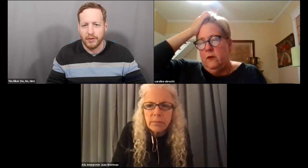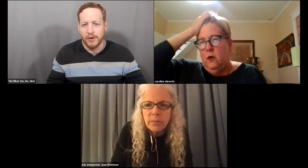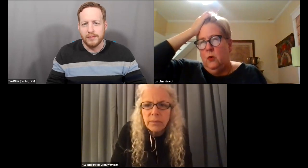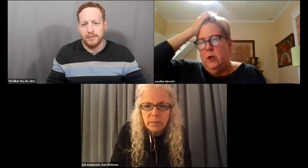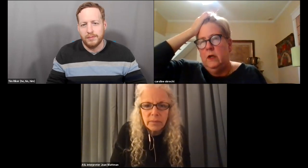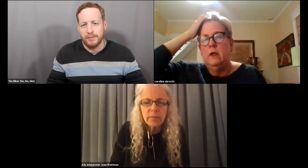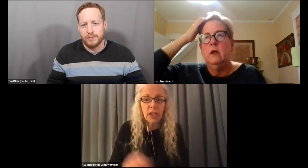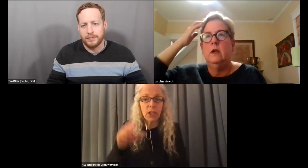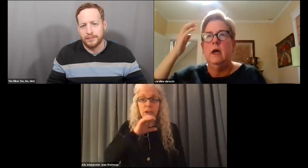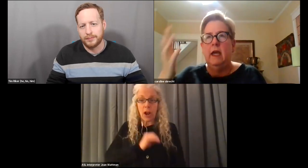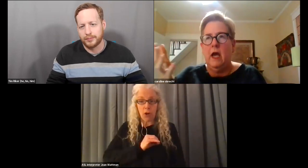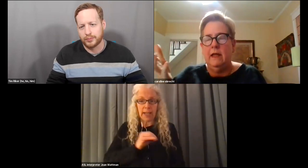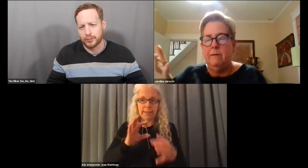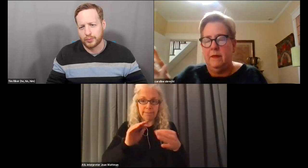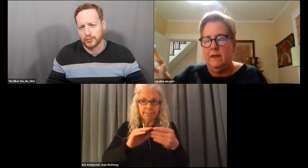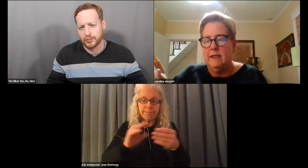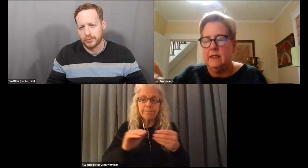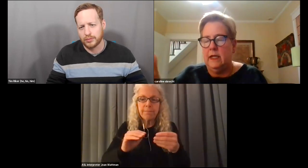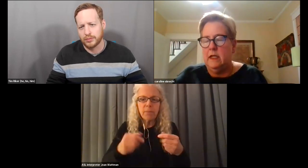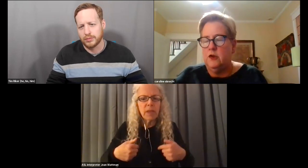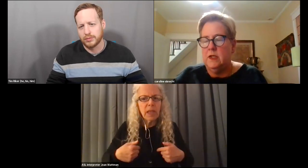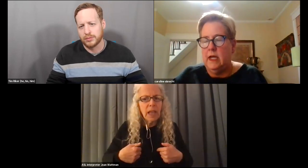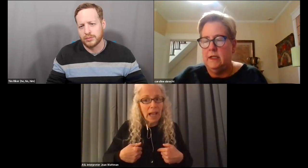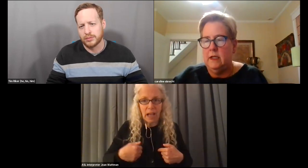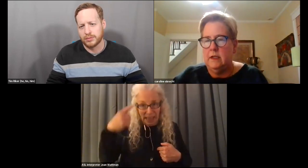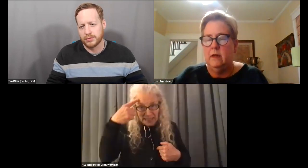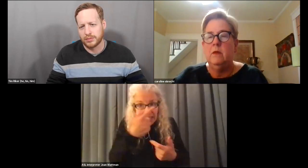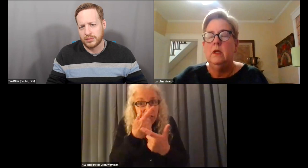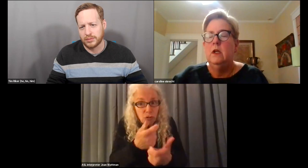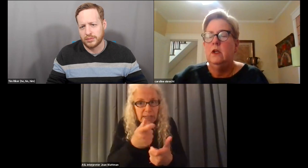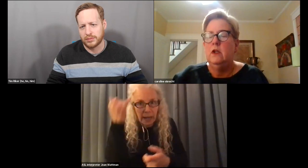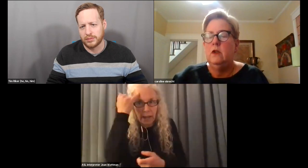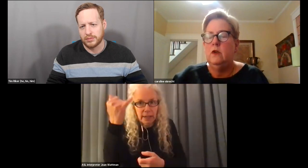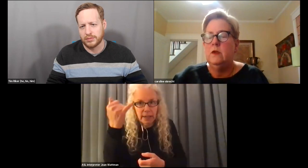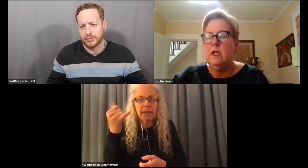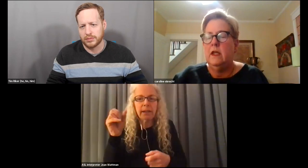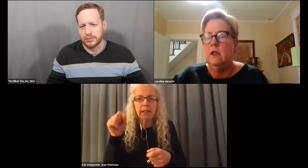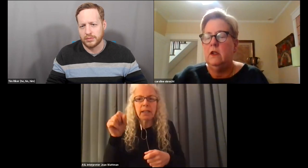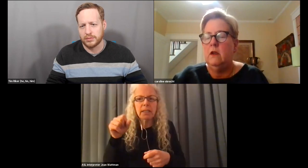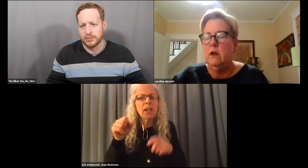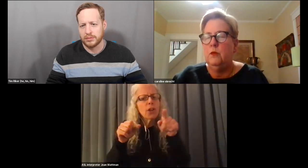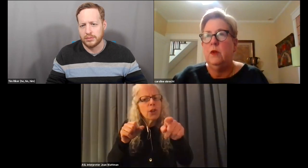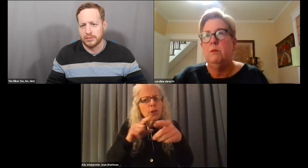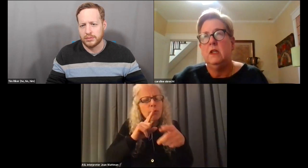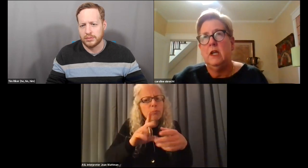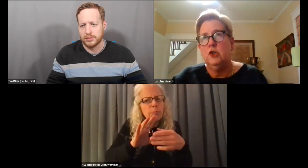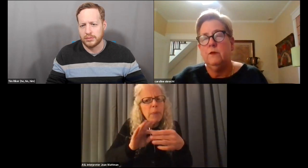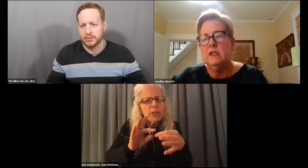So I think that sounds like an interesting idea, Tim. You said that with potential for